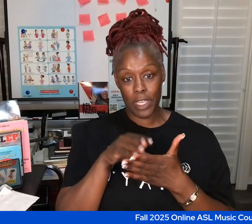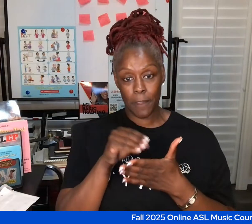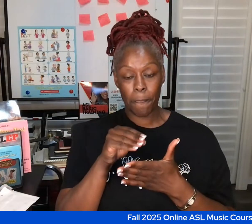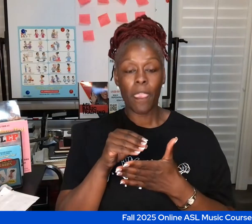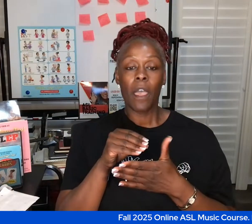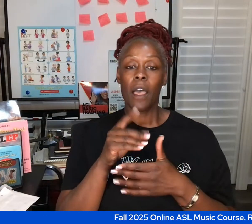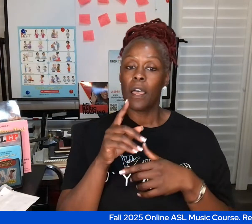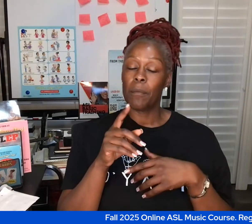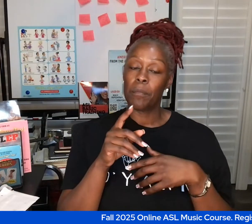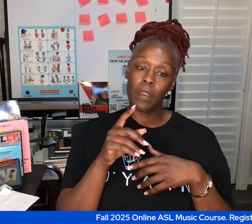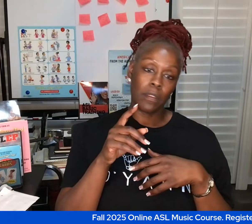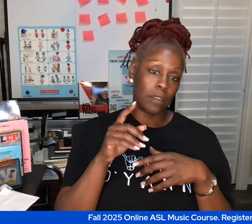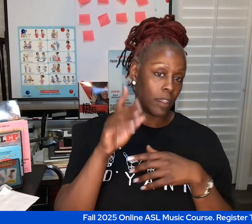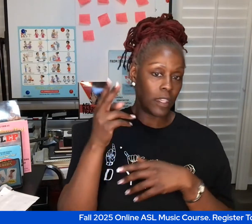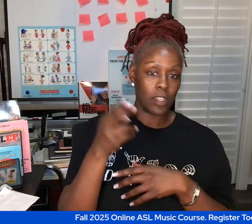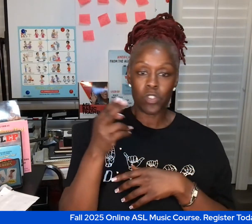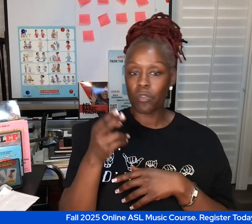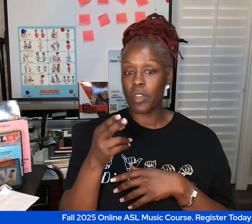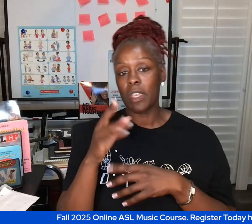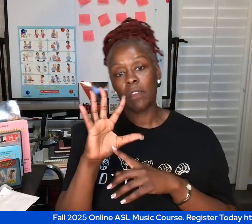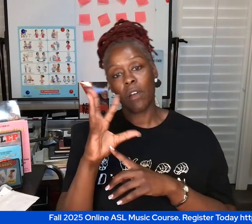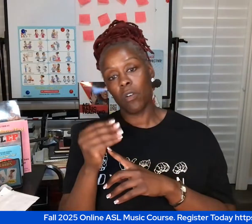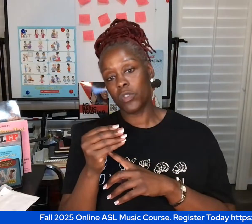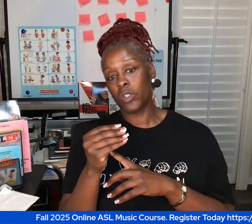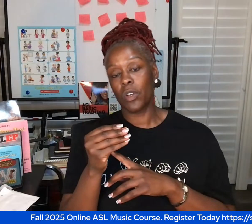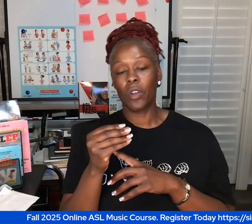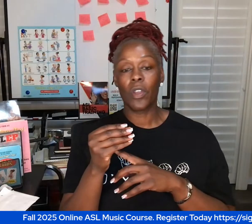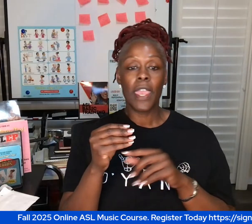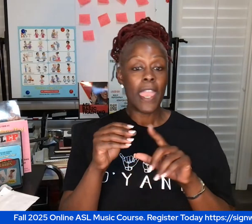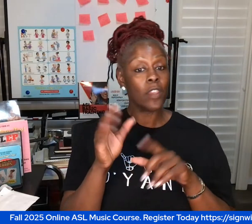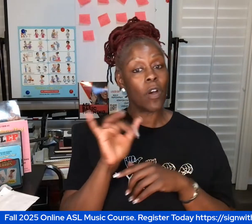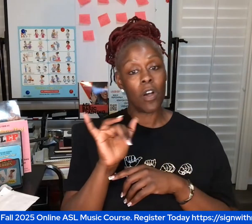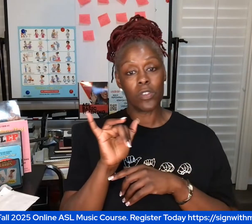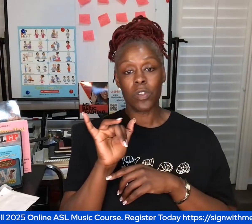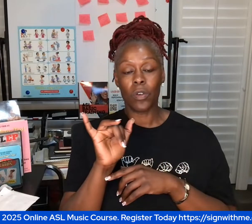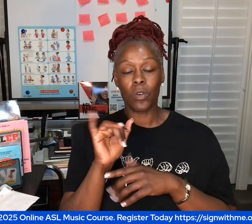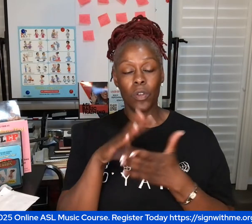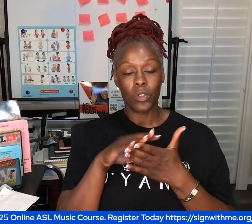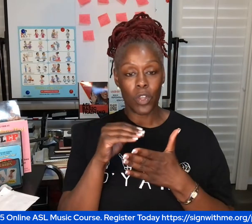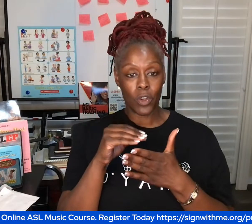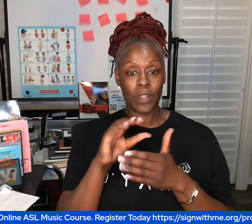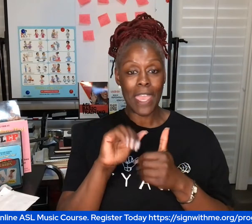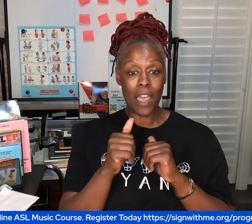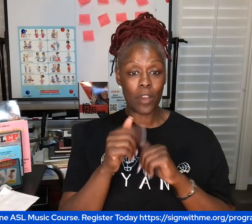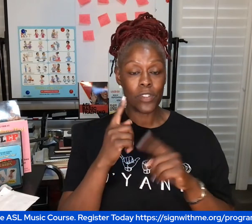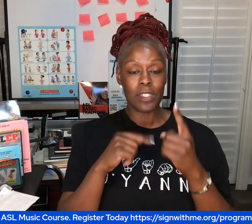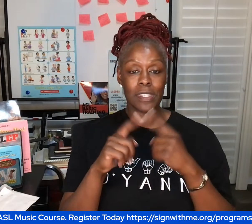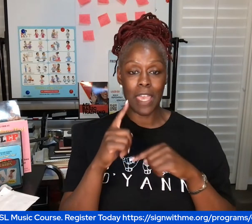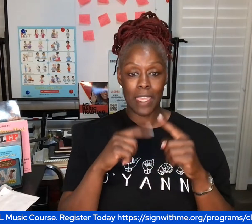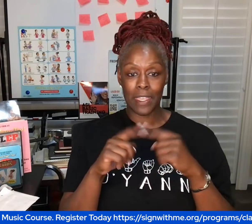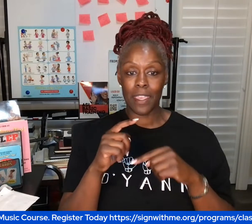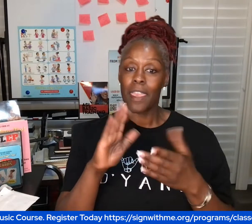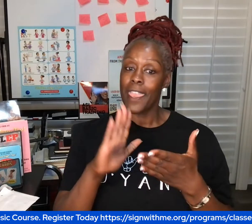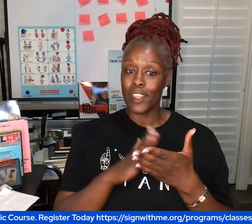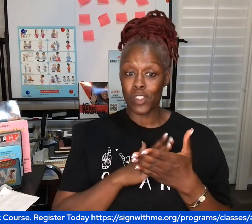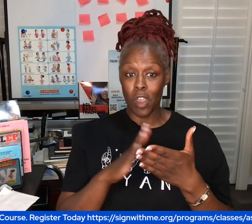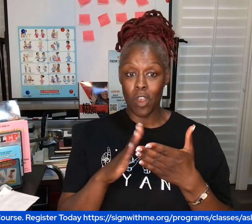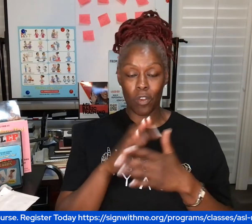learning the history, culture, and you'll also learn how to sign a song